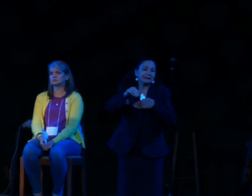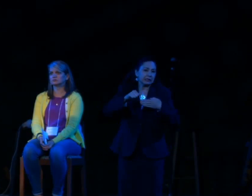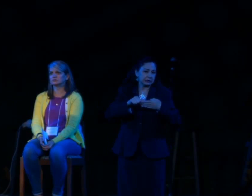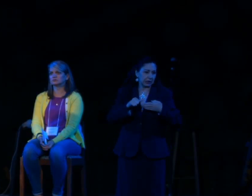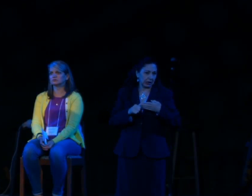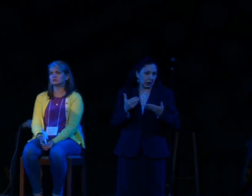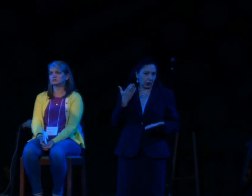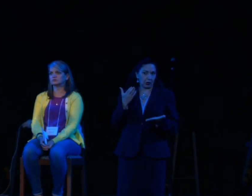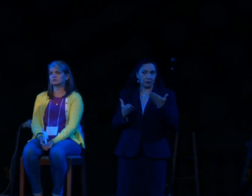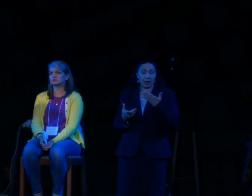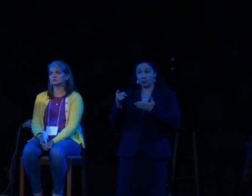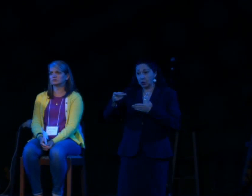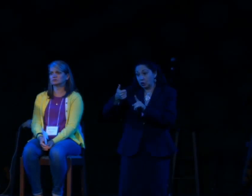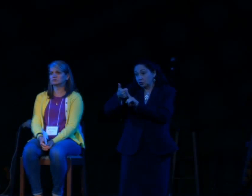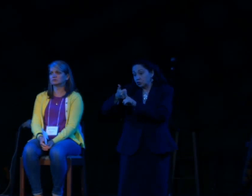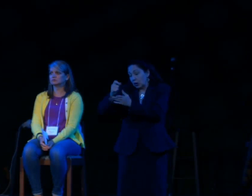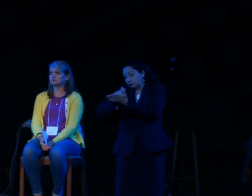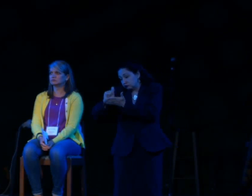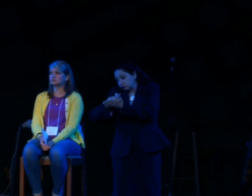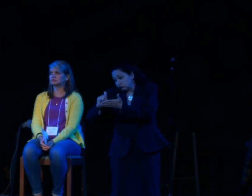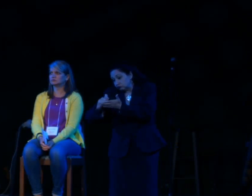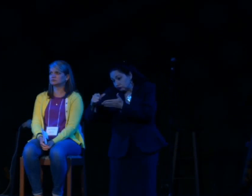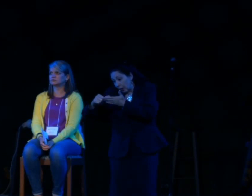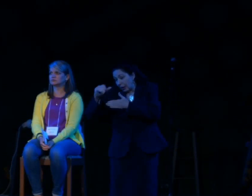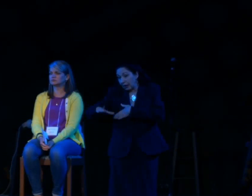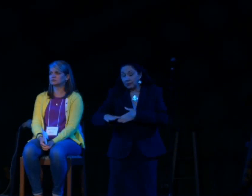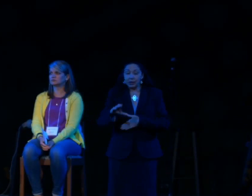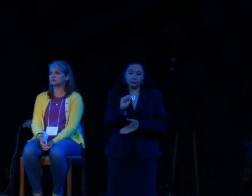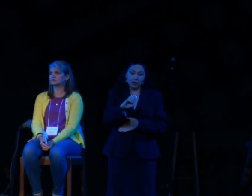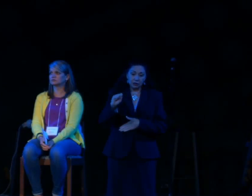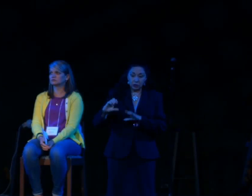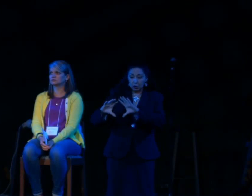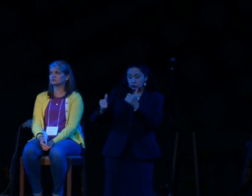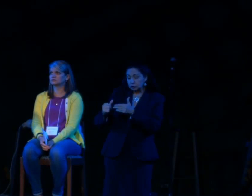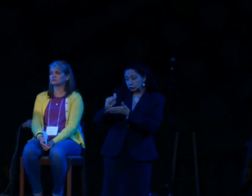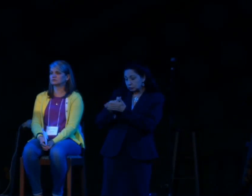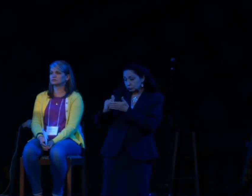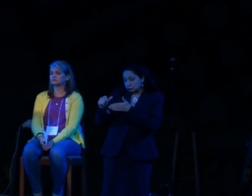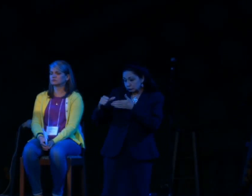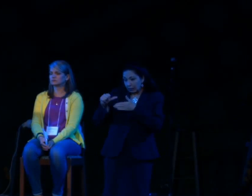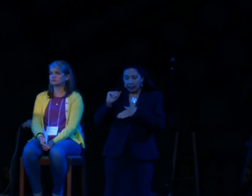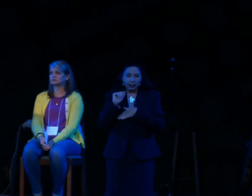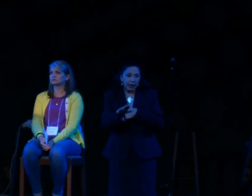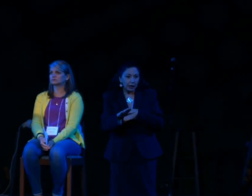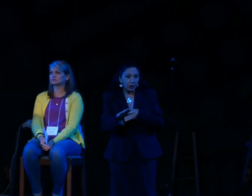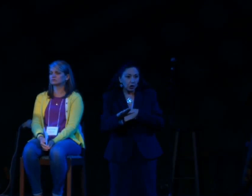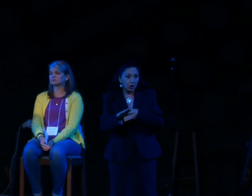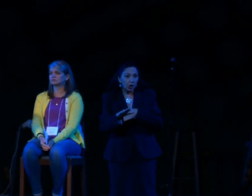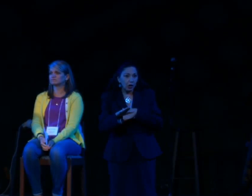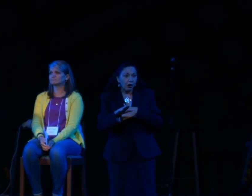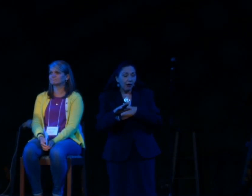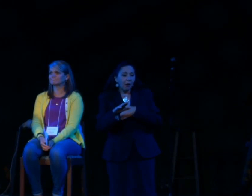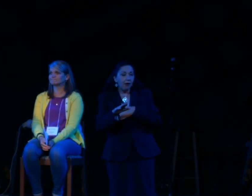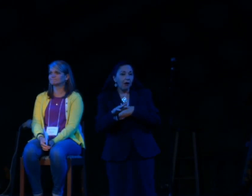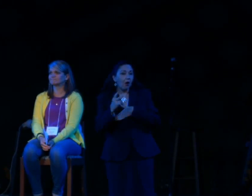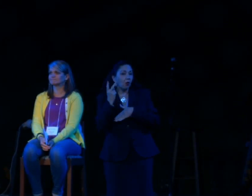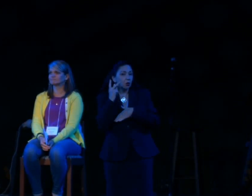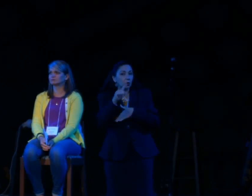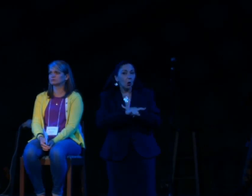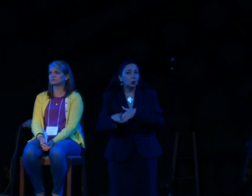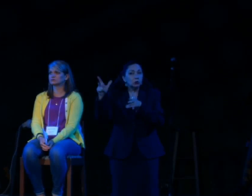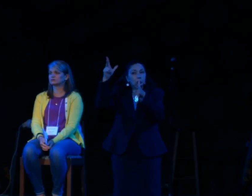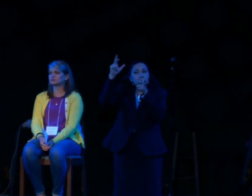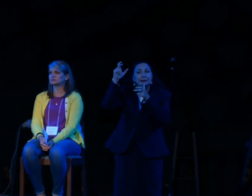Maybe you write a letter. Maybe your Sunday school group writes a letter. Maybe you find a way to go to the listening sessions